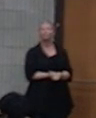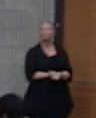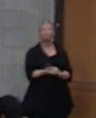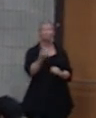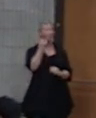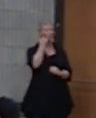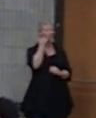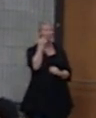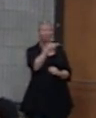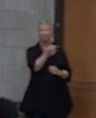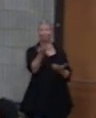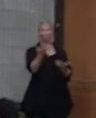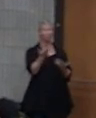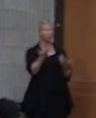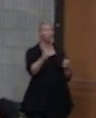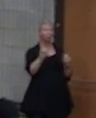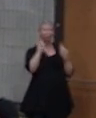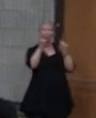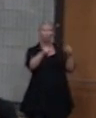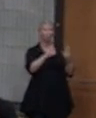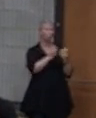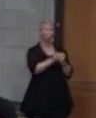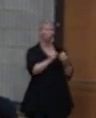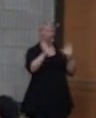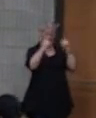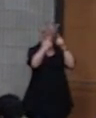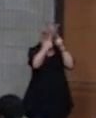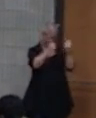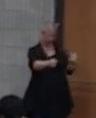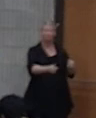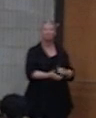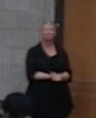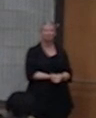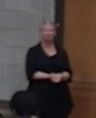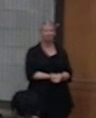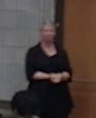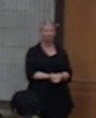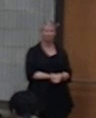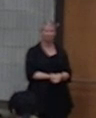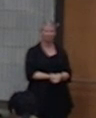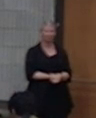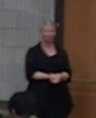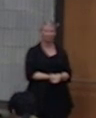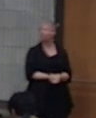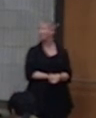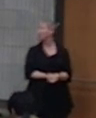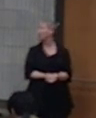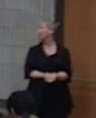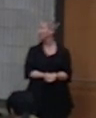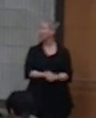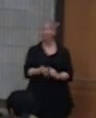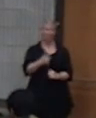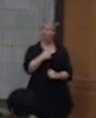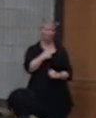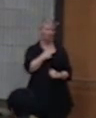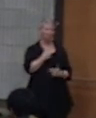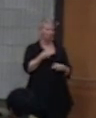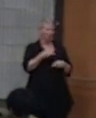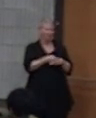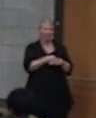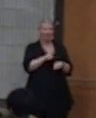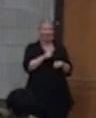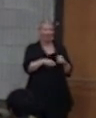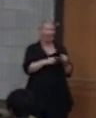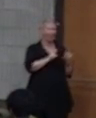to go to sessions, that's also totally okay. I know, well, personally, I'm not going to be at many sessions just because I'll be very